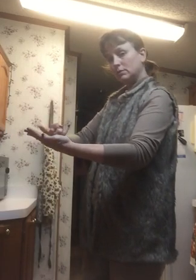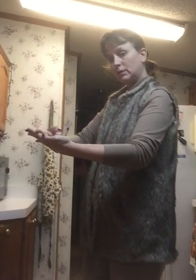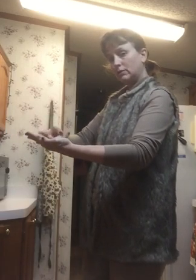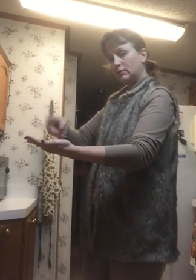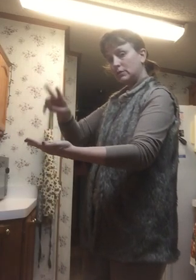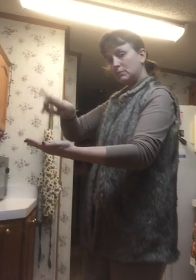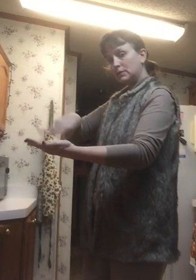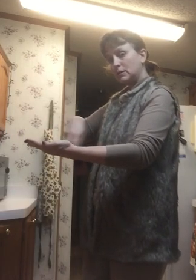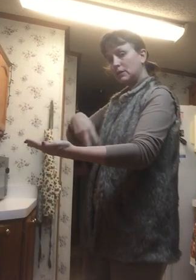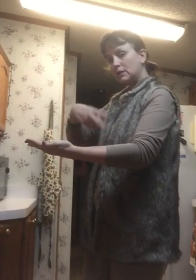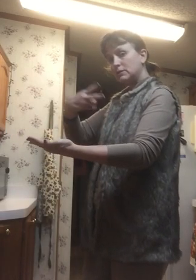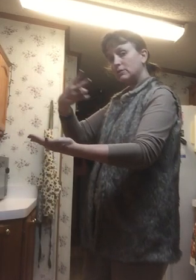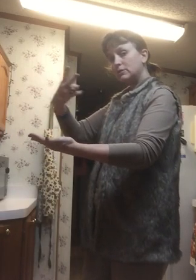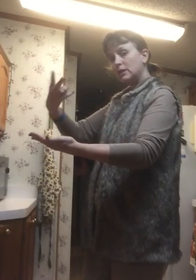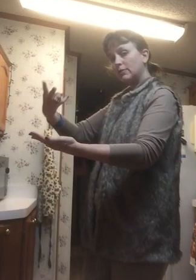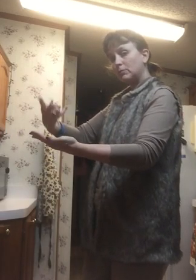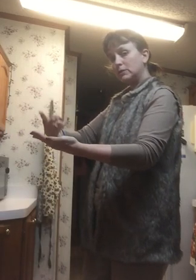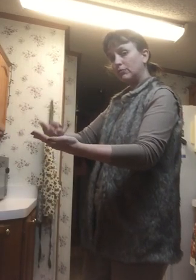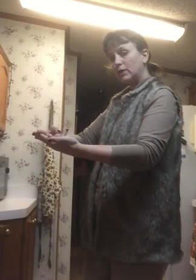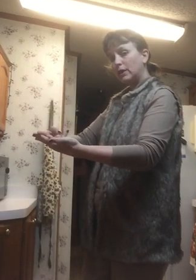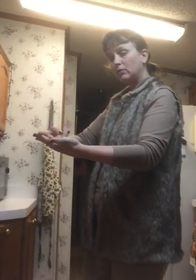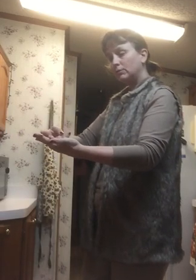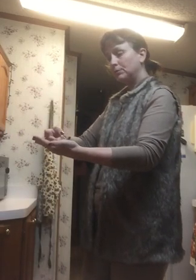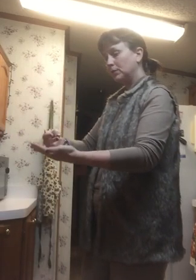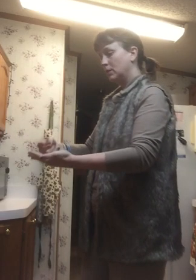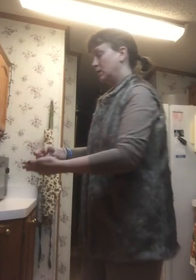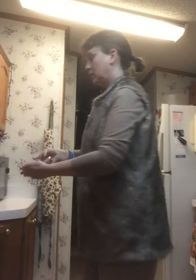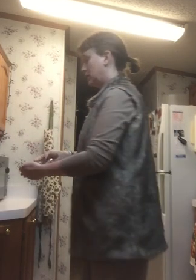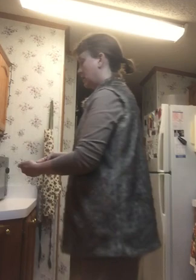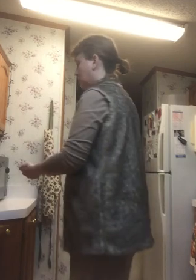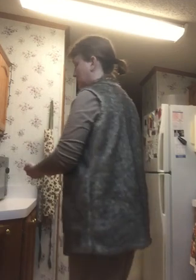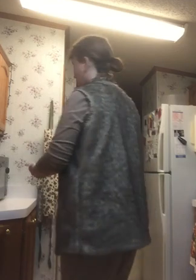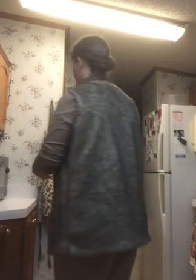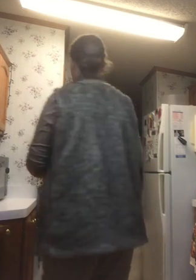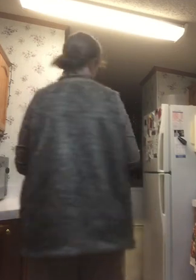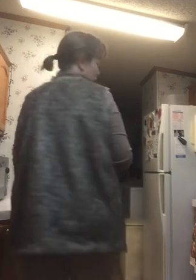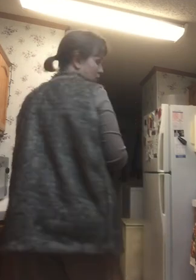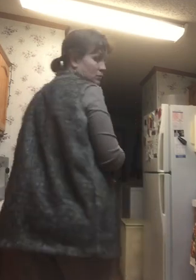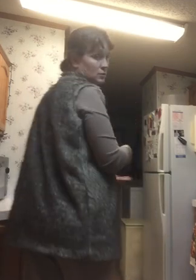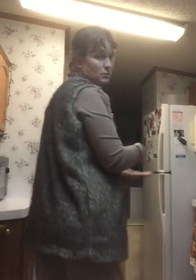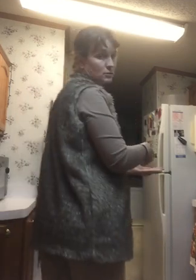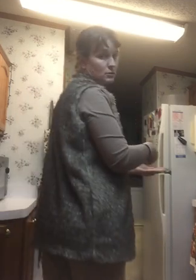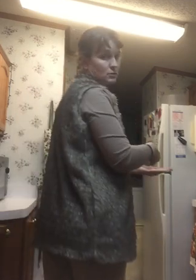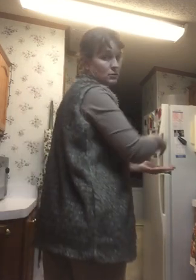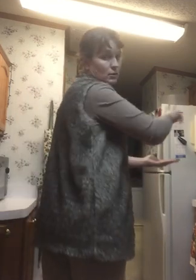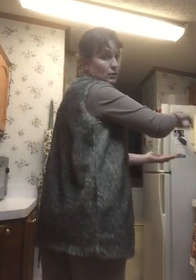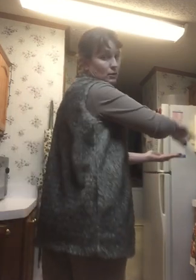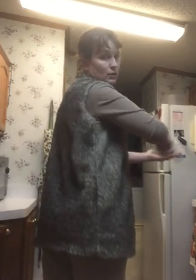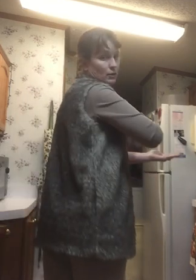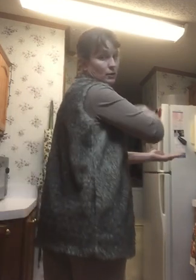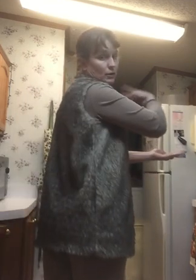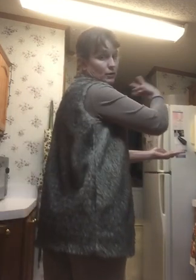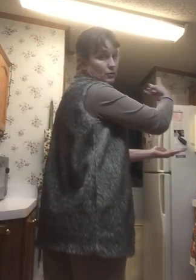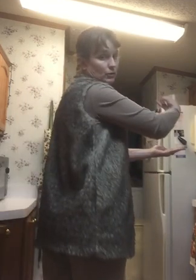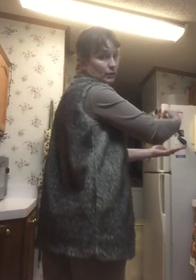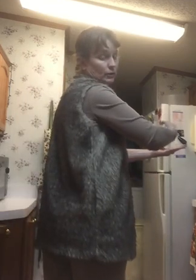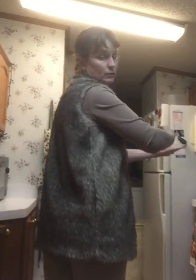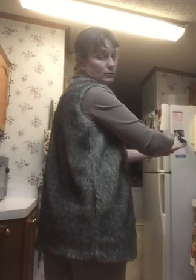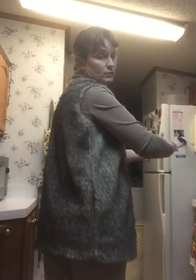I don't know if this makes it any easier seeing it from a different angle. I'm gonna turn around and do it like this.